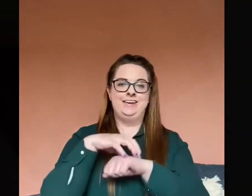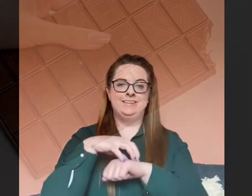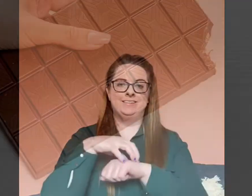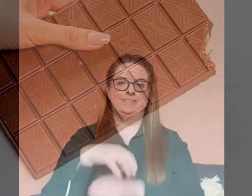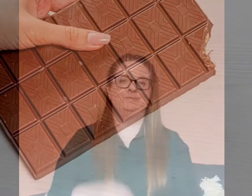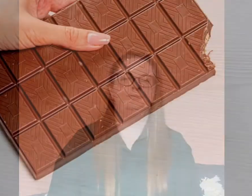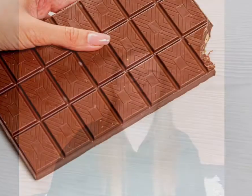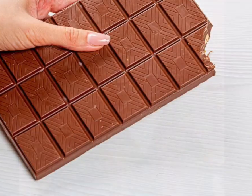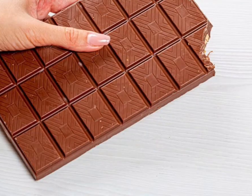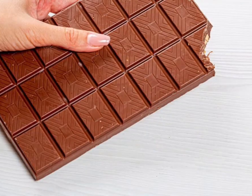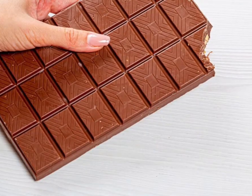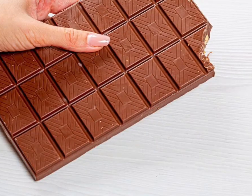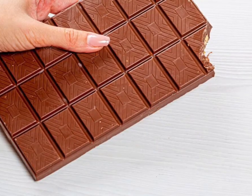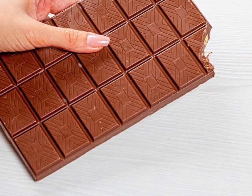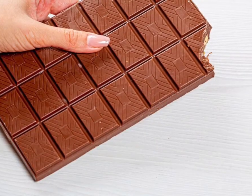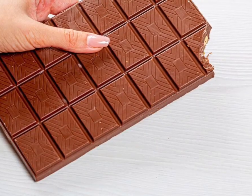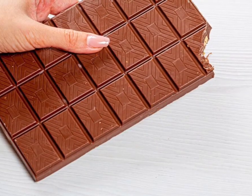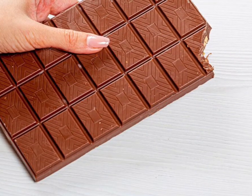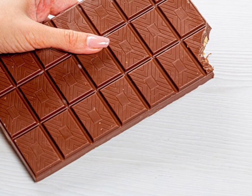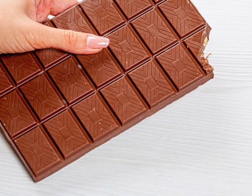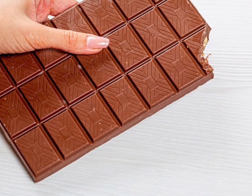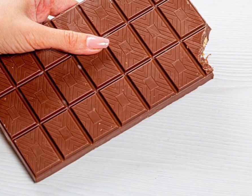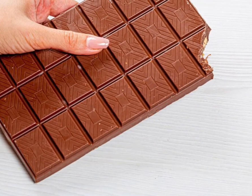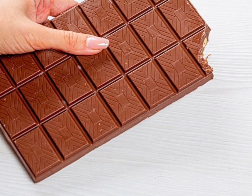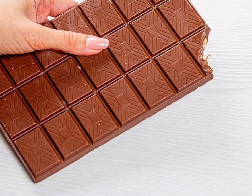cakes? Chocolate.